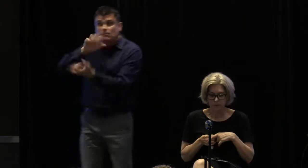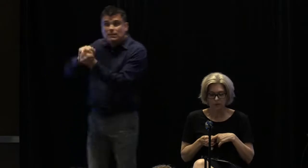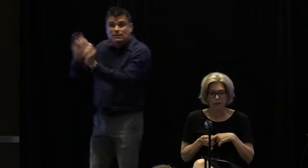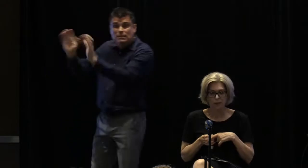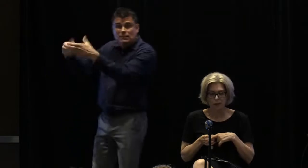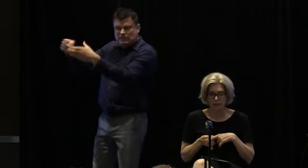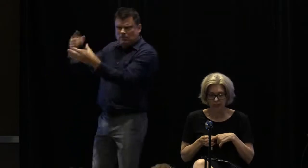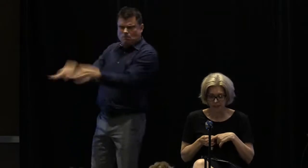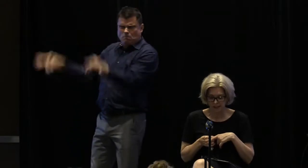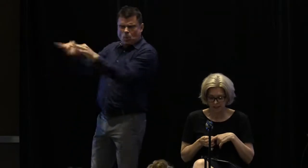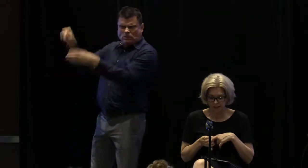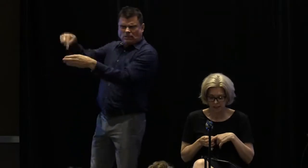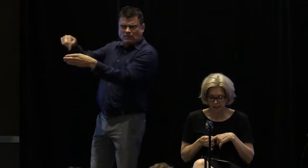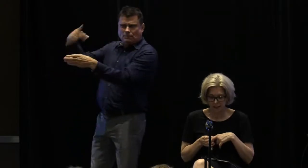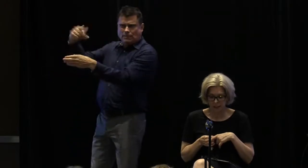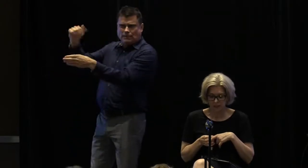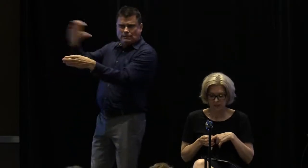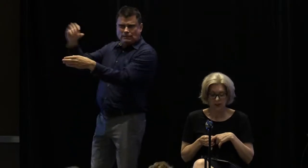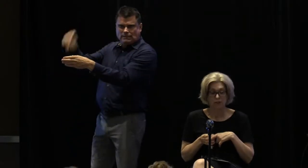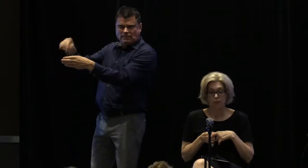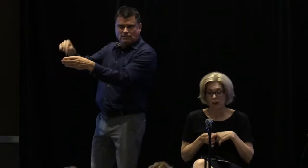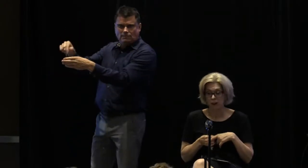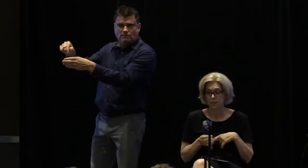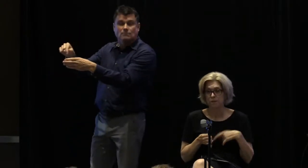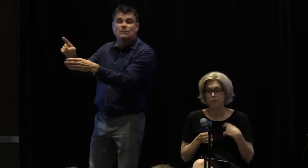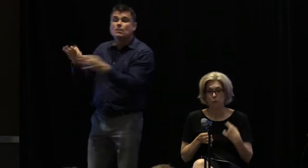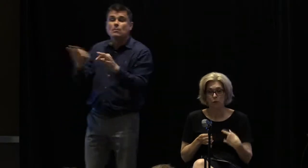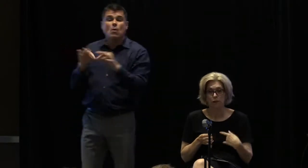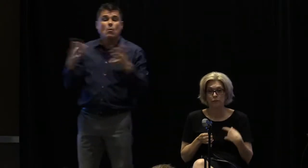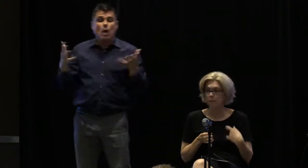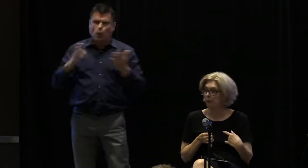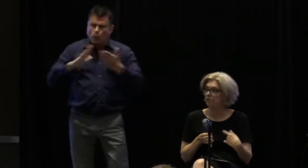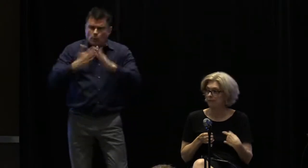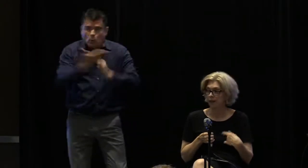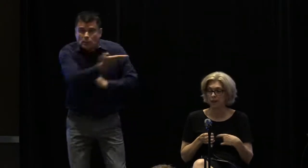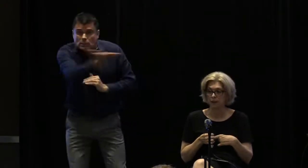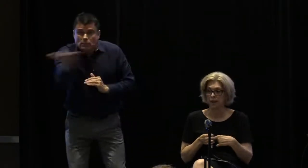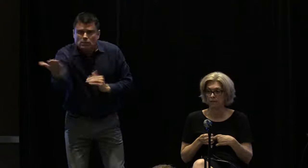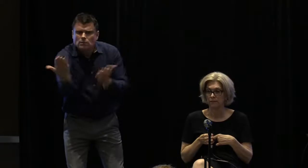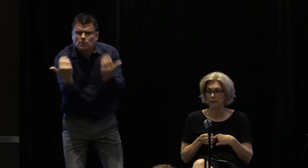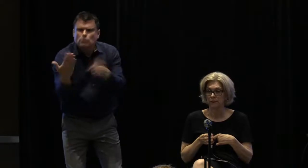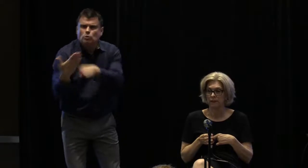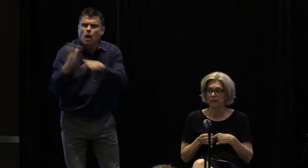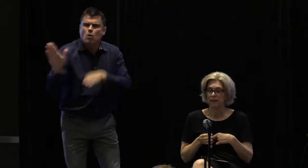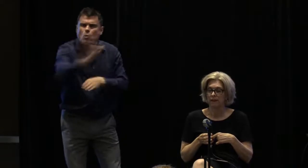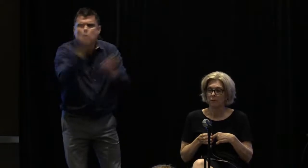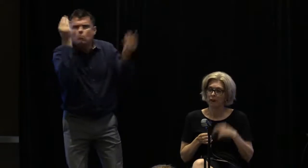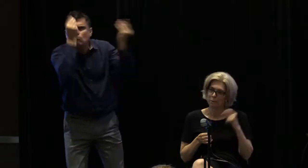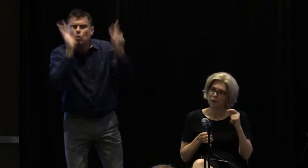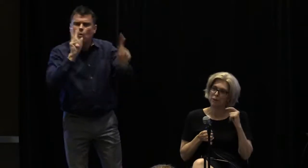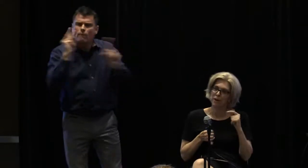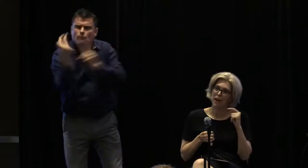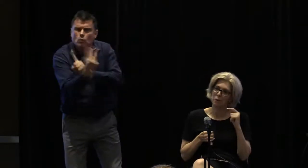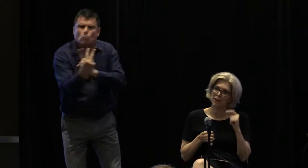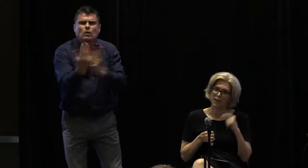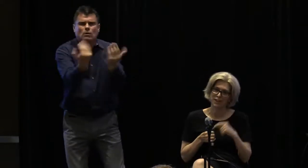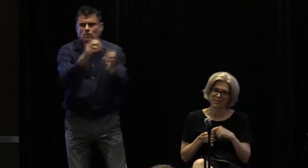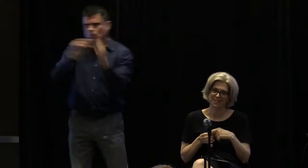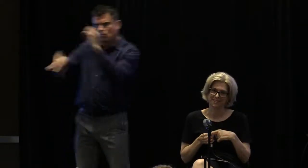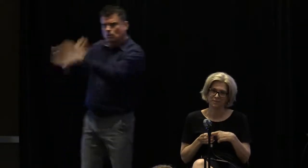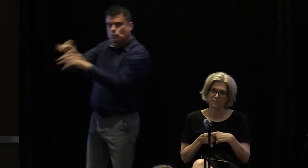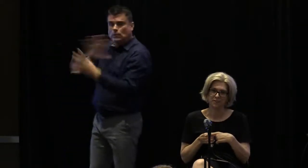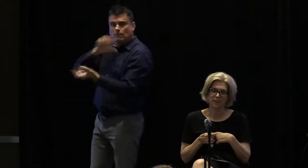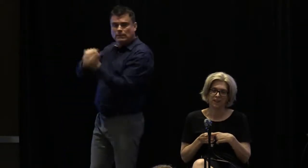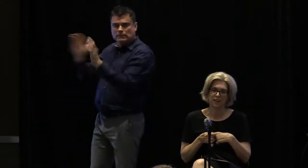It's important for the community to share their thoughts and be supportive with the members of that committee. But I'm also going to add one